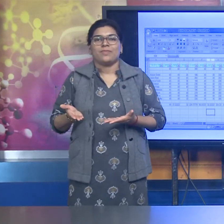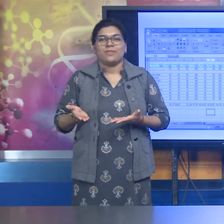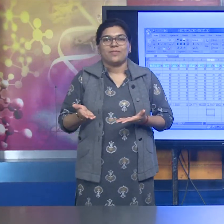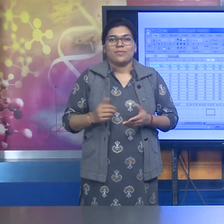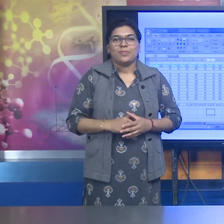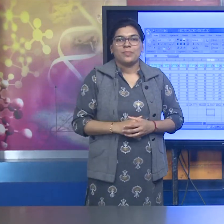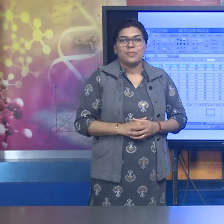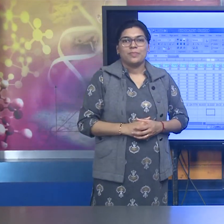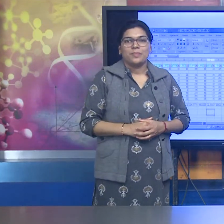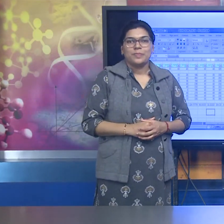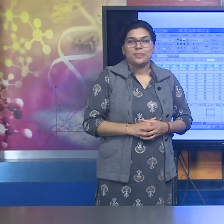exactly the same way.